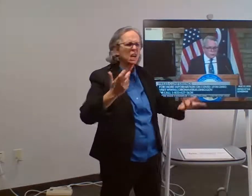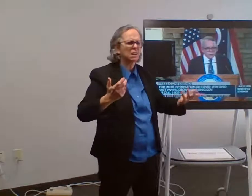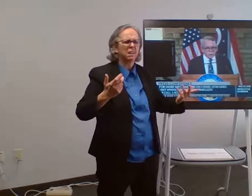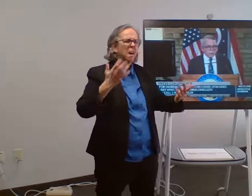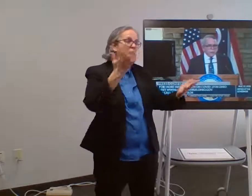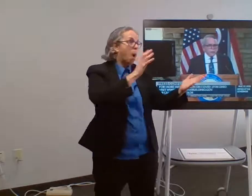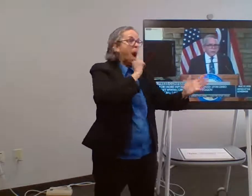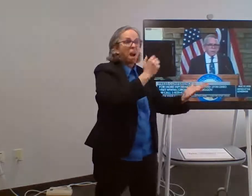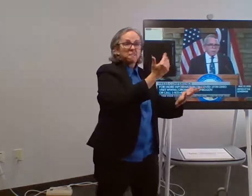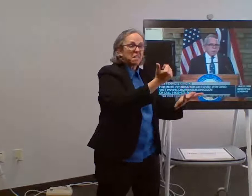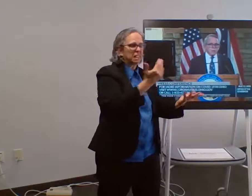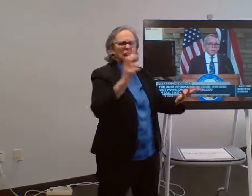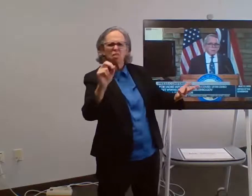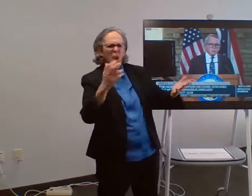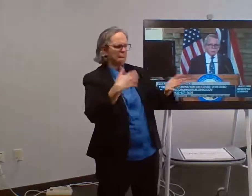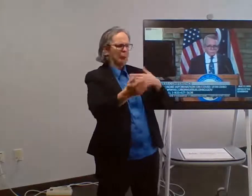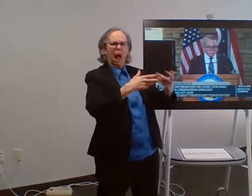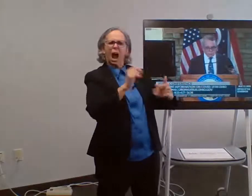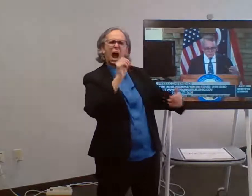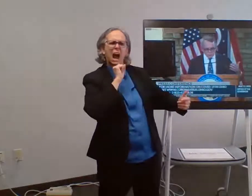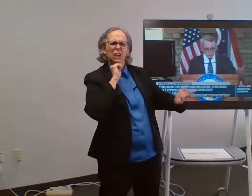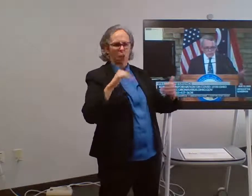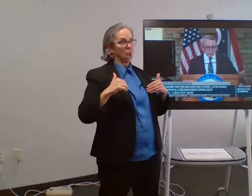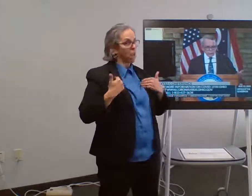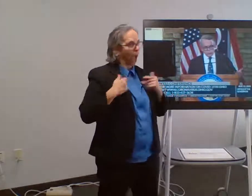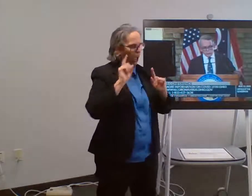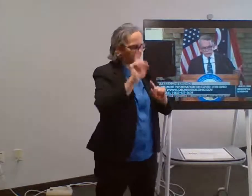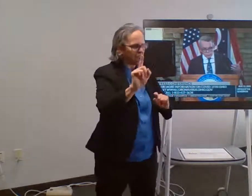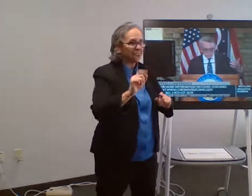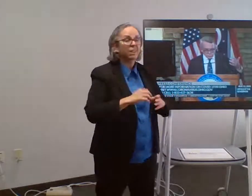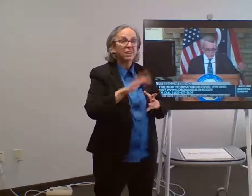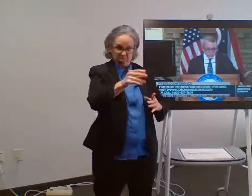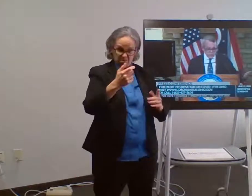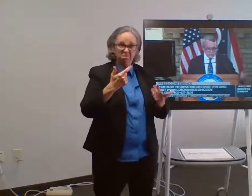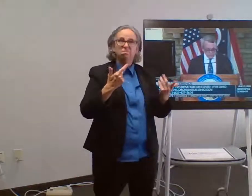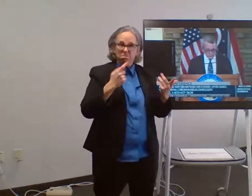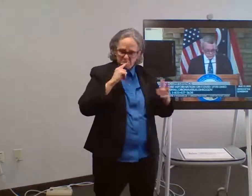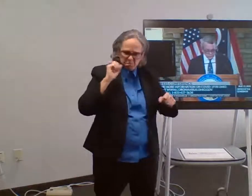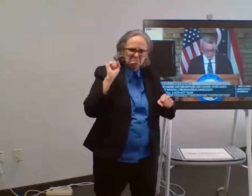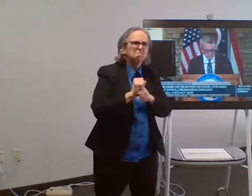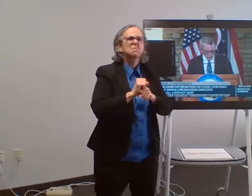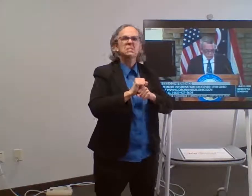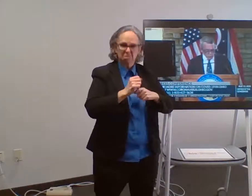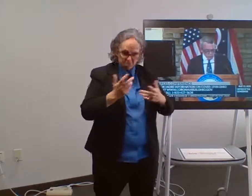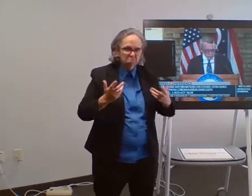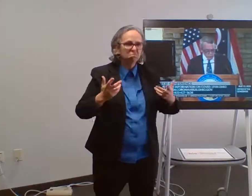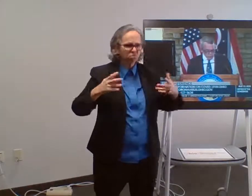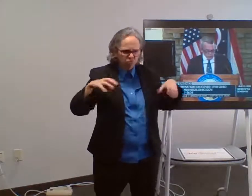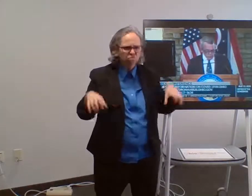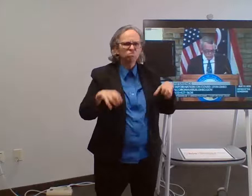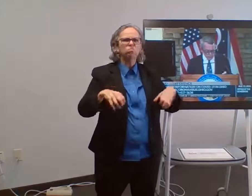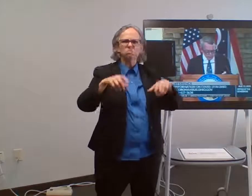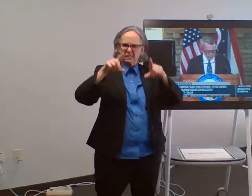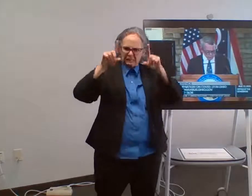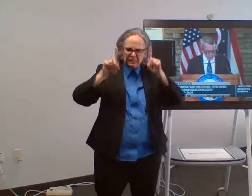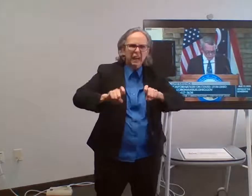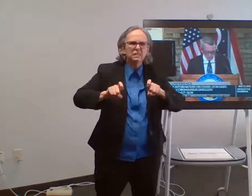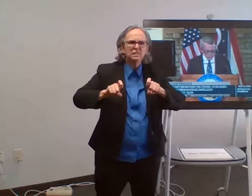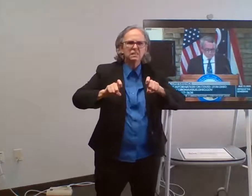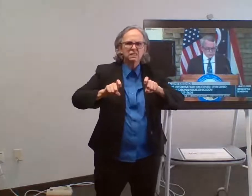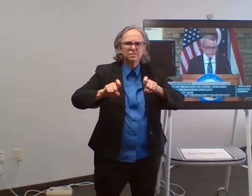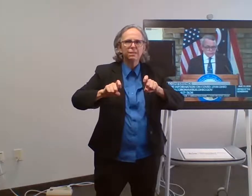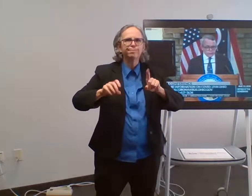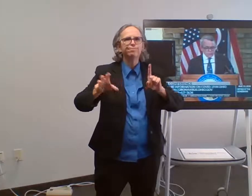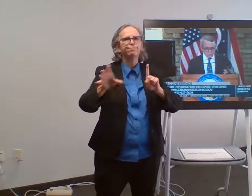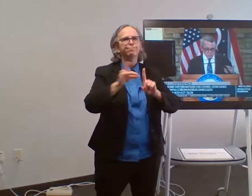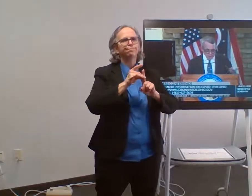either one, who has been diagnosed, who's been tested and found to have